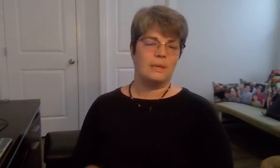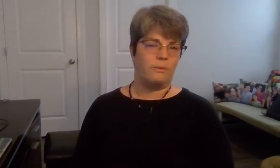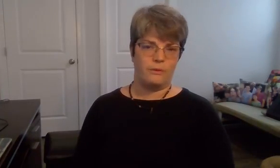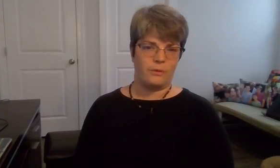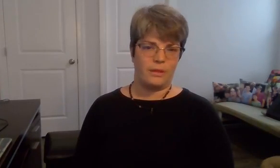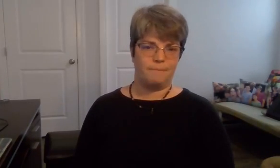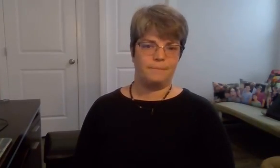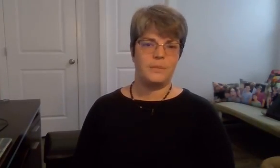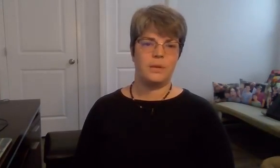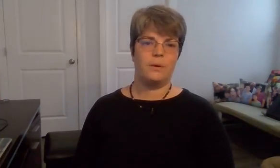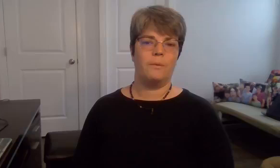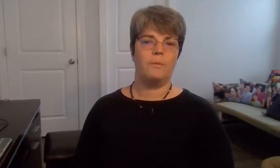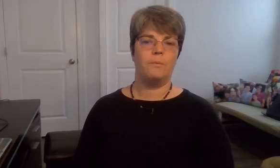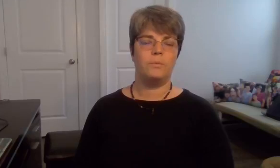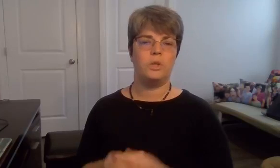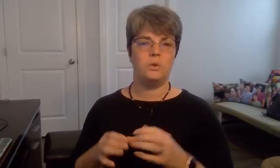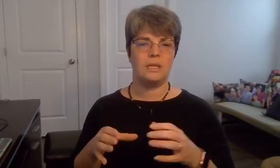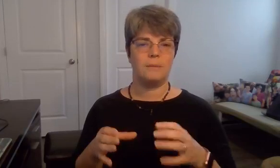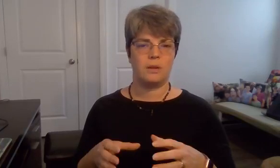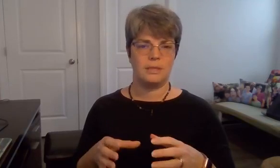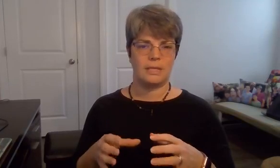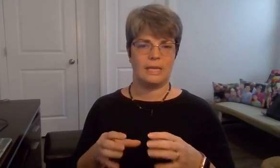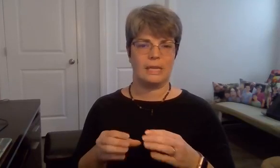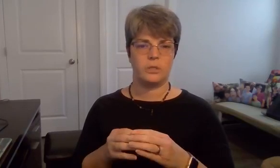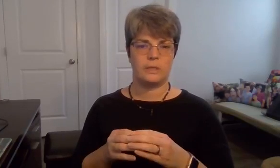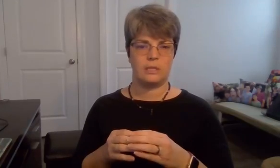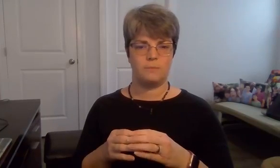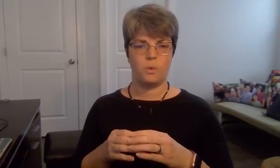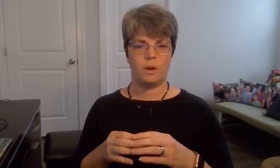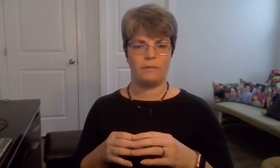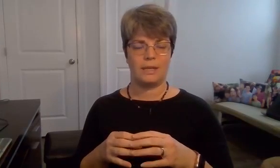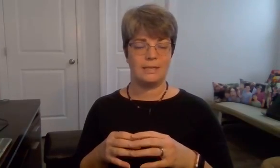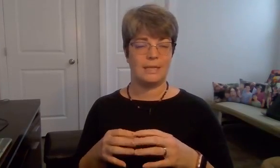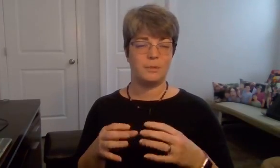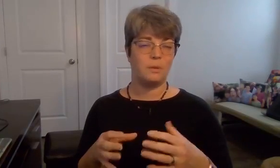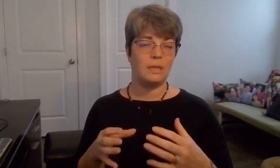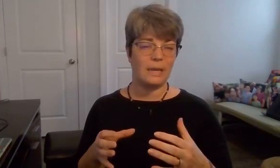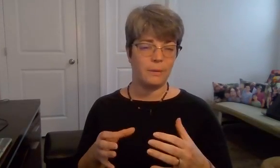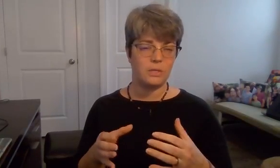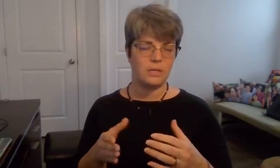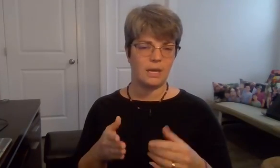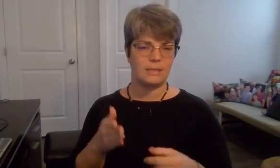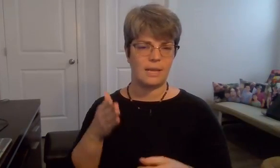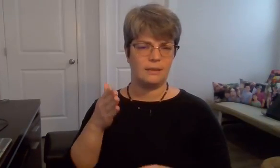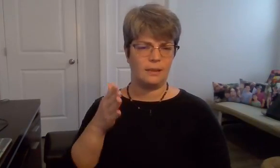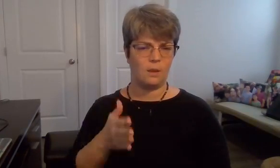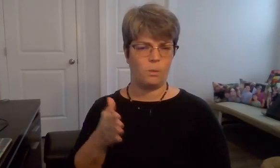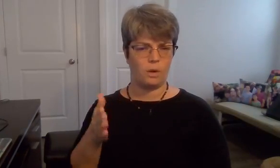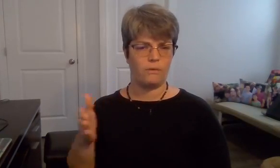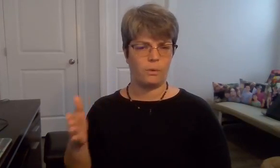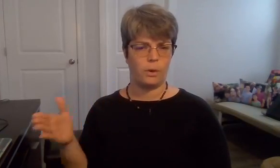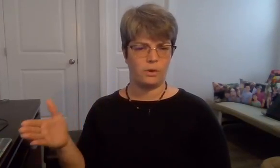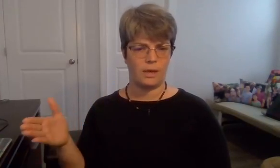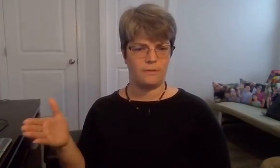helpful for them. So using American Sign Language, which is more of a conceptual language and not exactly like a word for word kind of